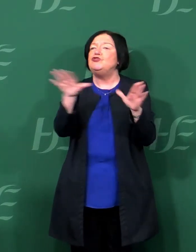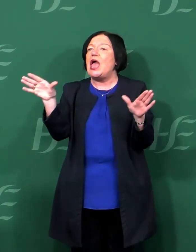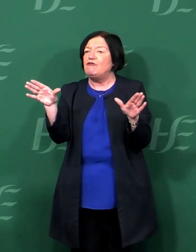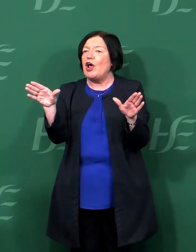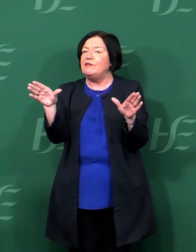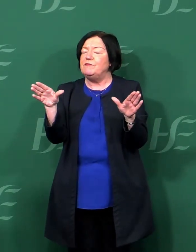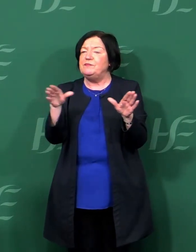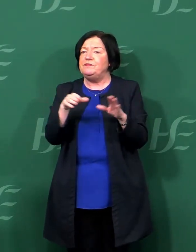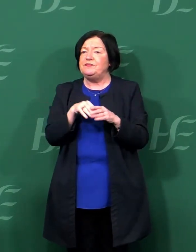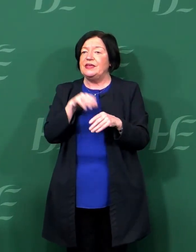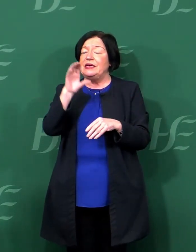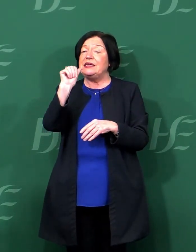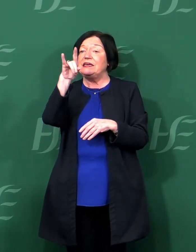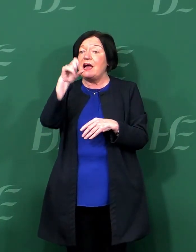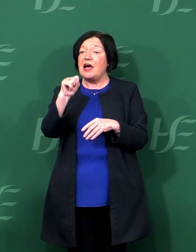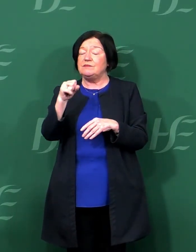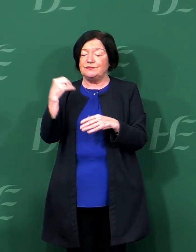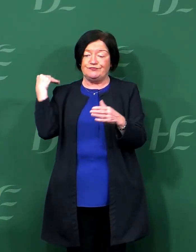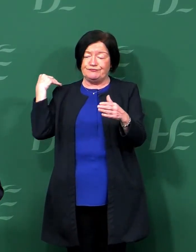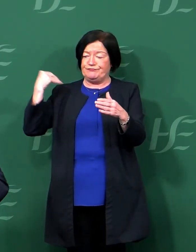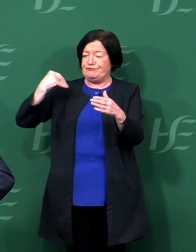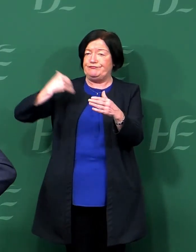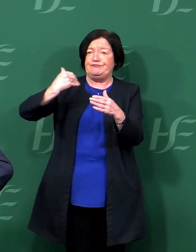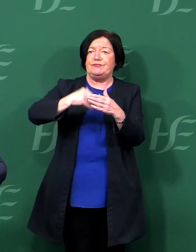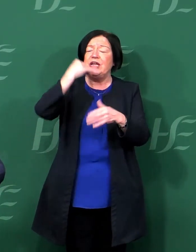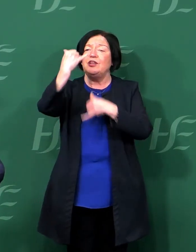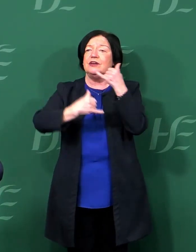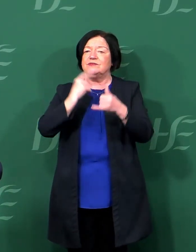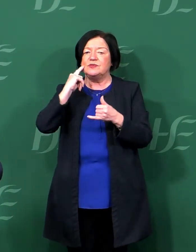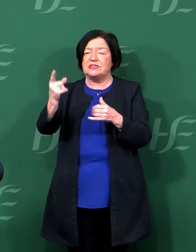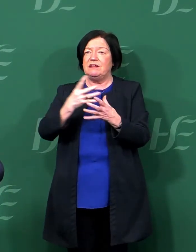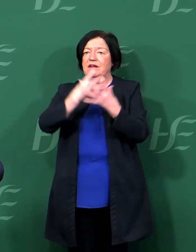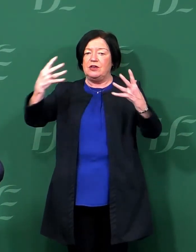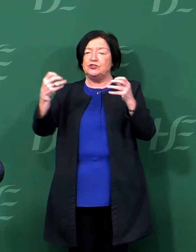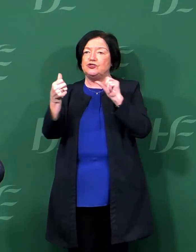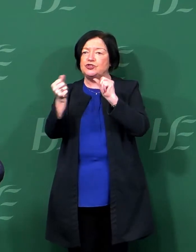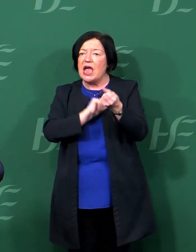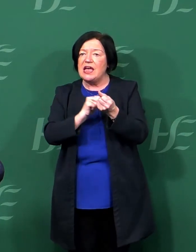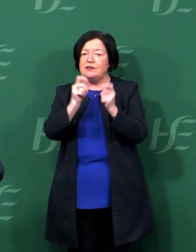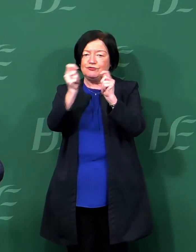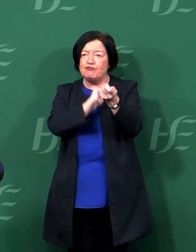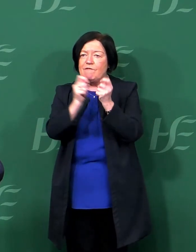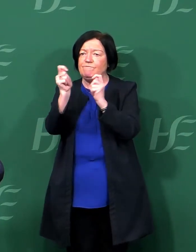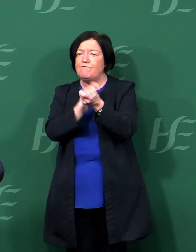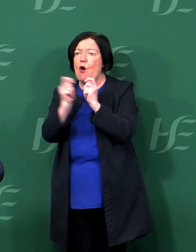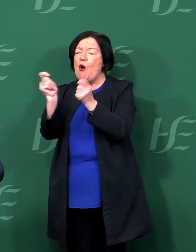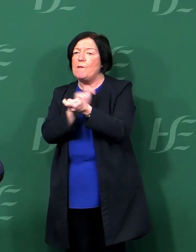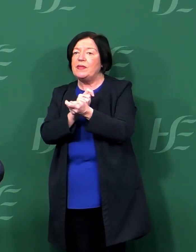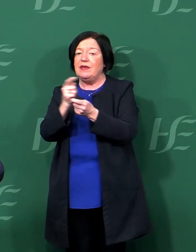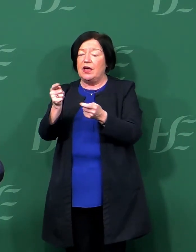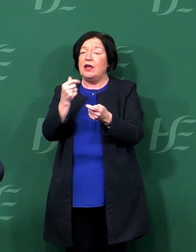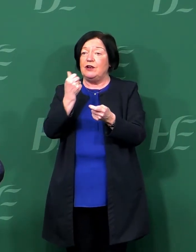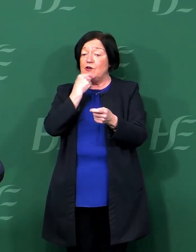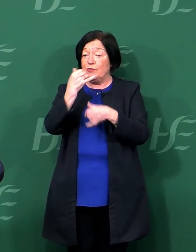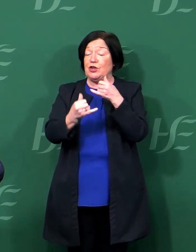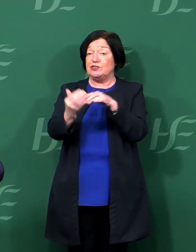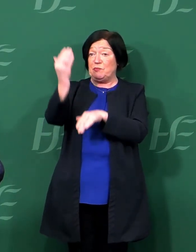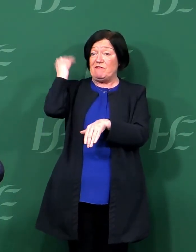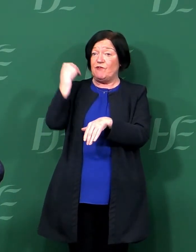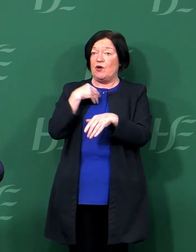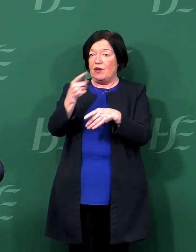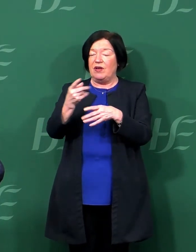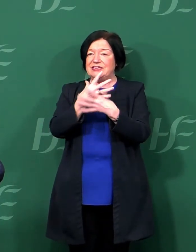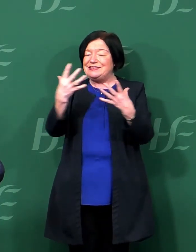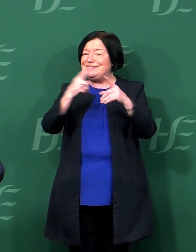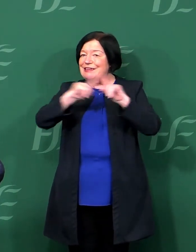sense, in CAMS over a number of years, we've seen significant change and reform, and certainly a number of years ago, we were dealing with